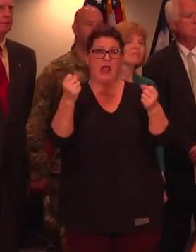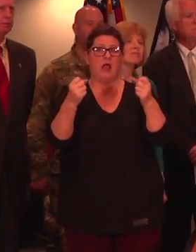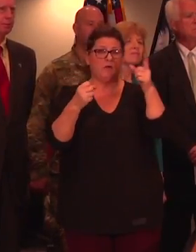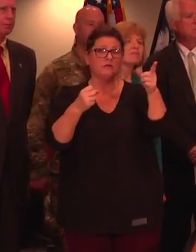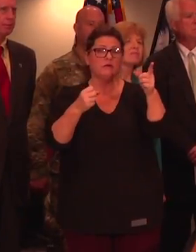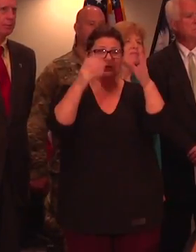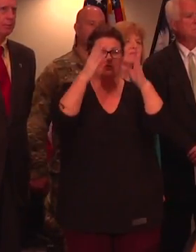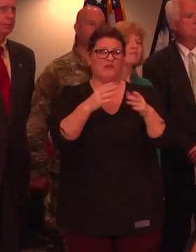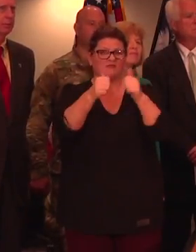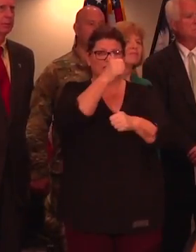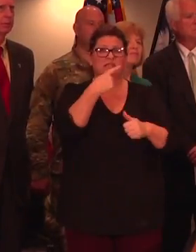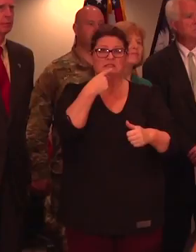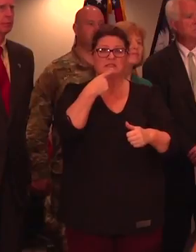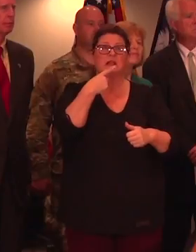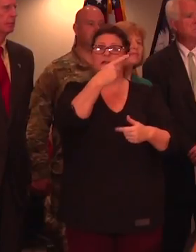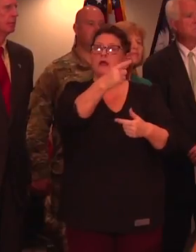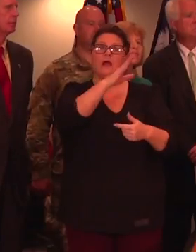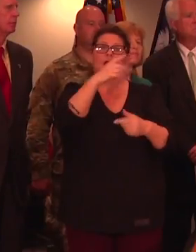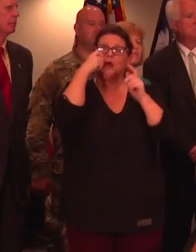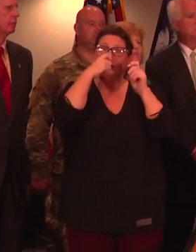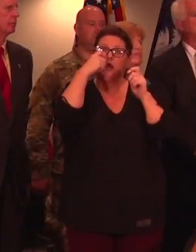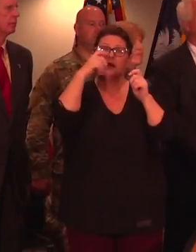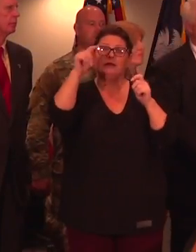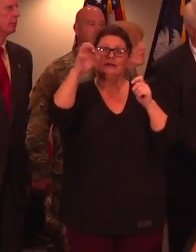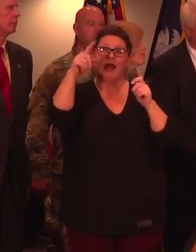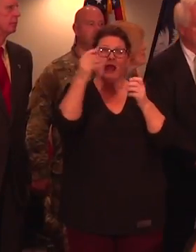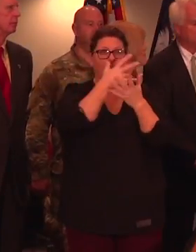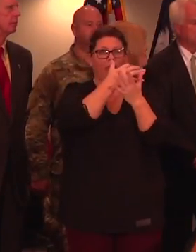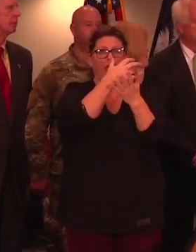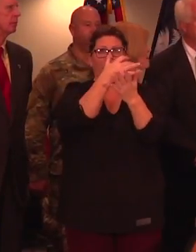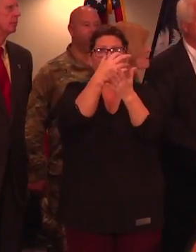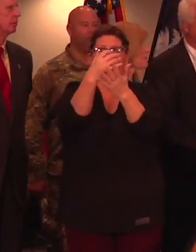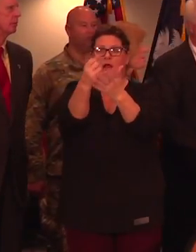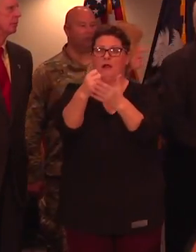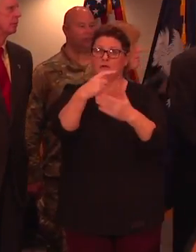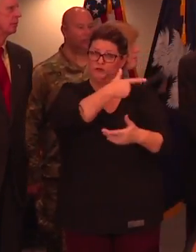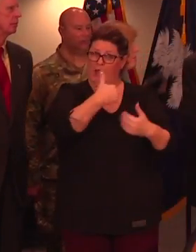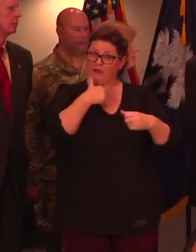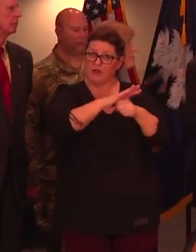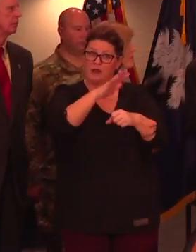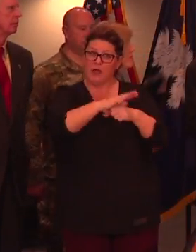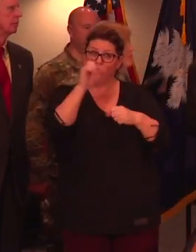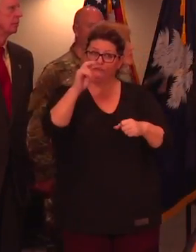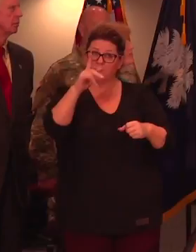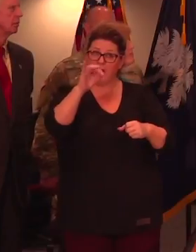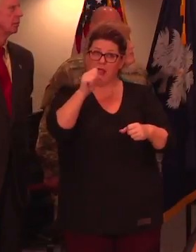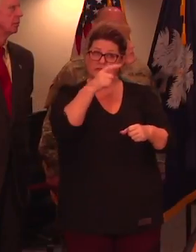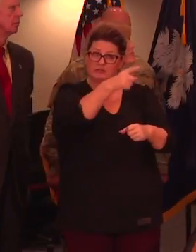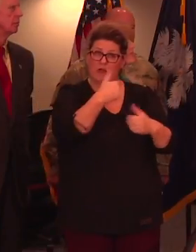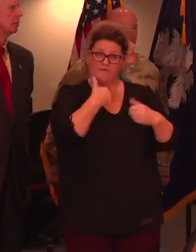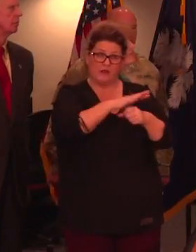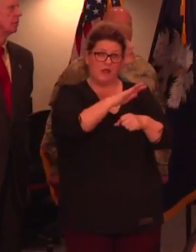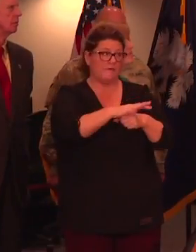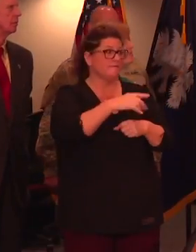yesterday say that they're kind of running out of swabs to do these tests. Do we have the supplies to address that need? And what's that looking like at this time? Dr.